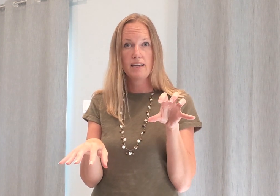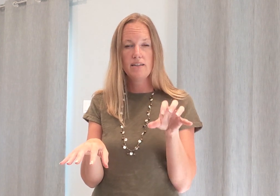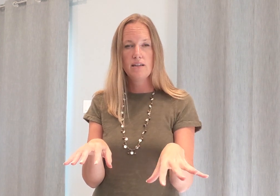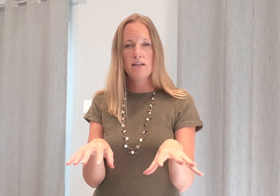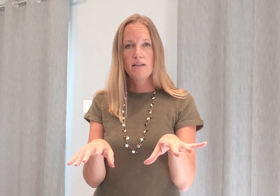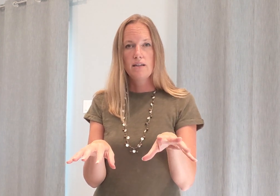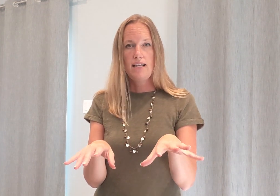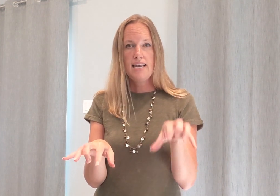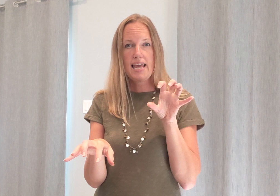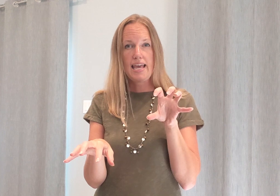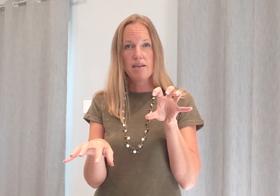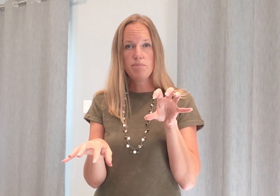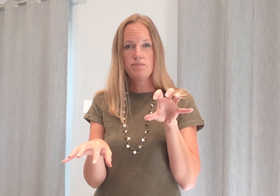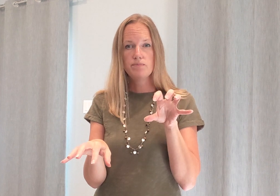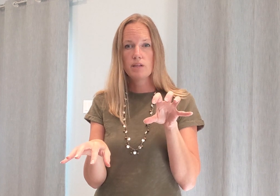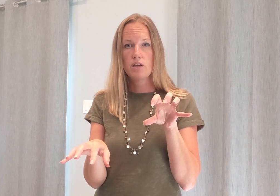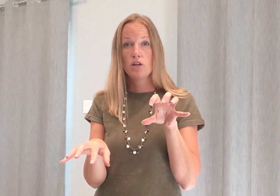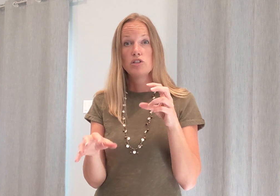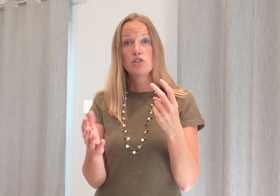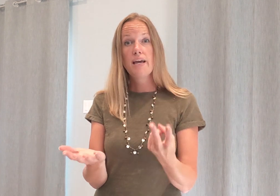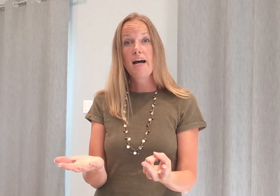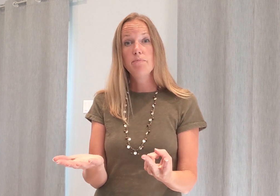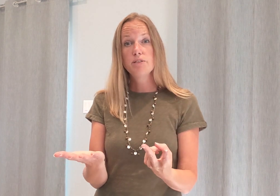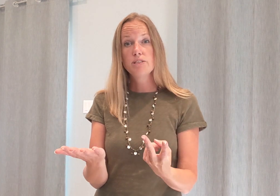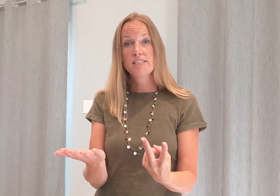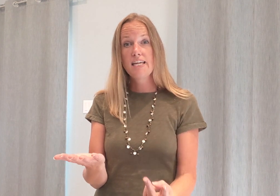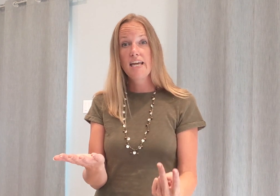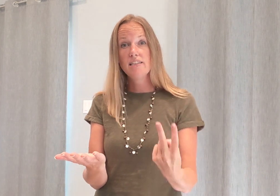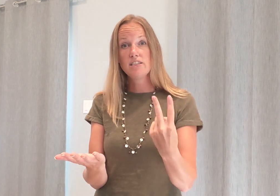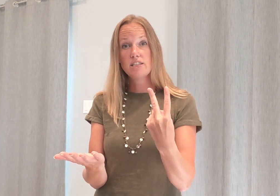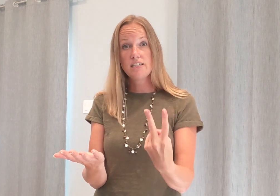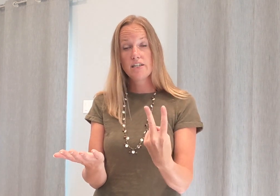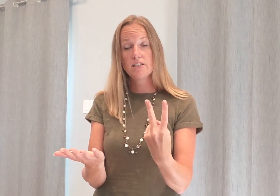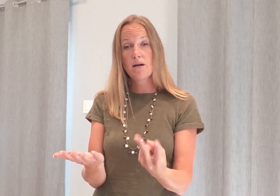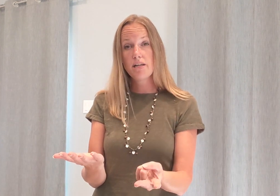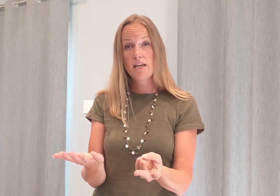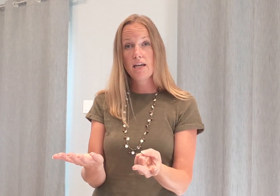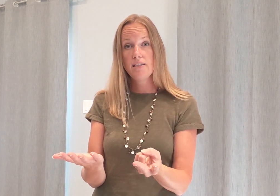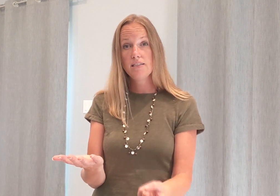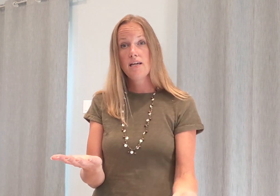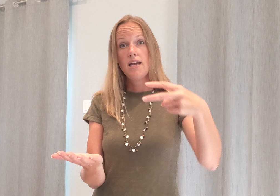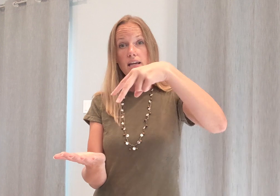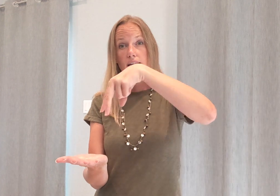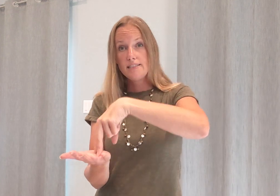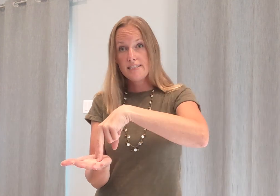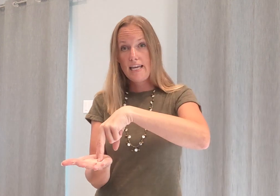okay? Lame, to get up, so stand. You're going to take your dominant hand and